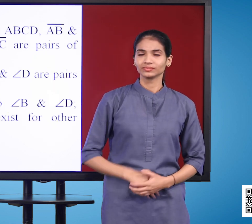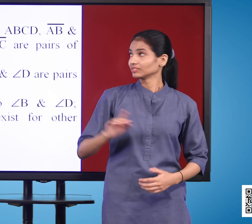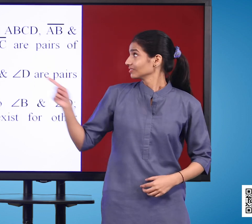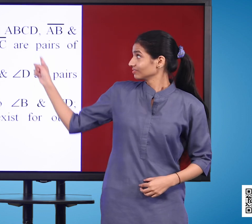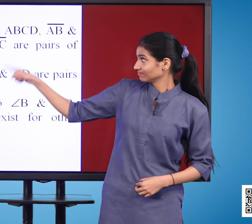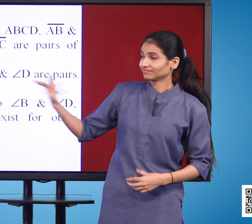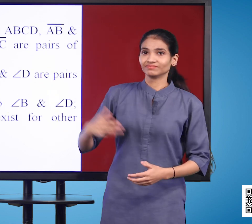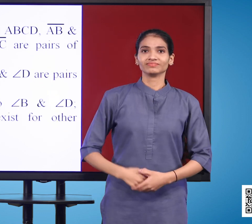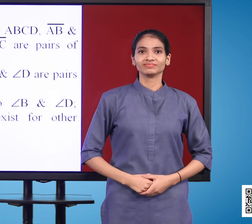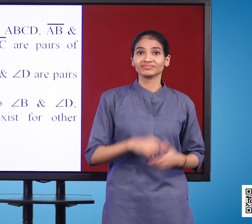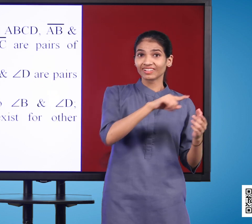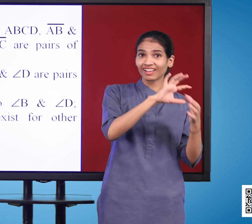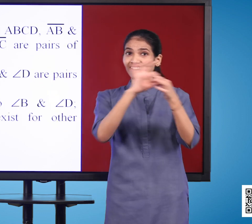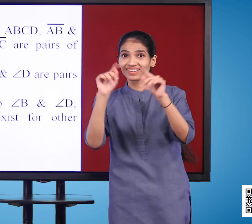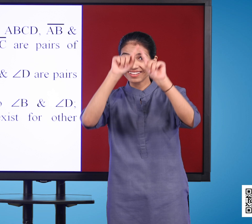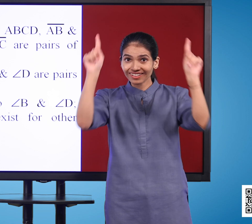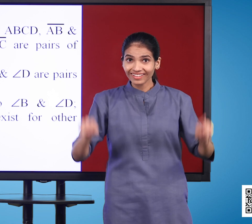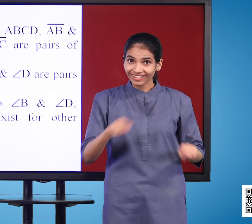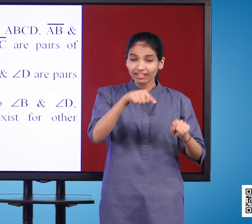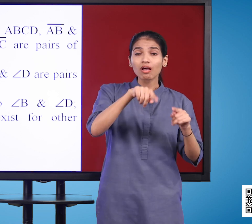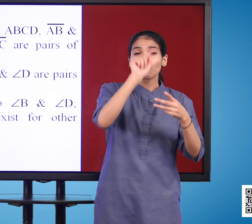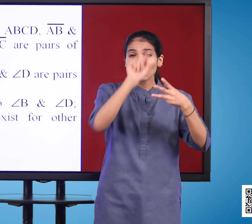'In any quadrilateral ABCD,